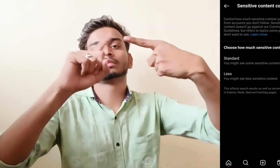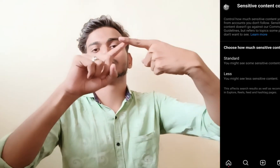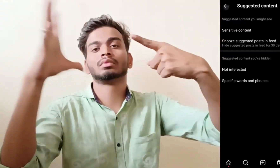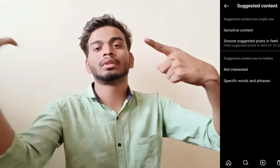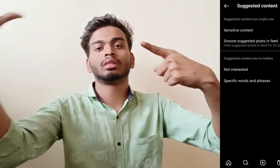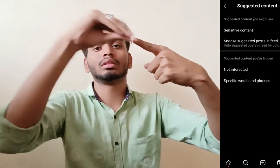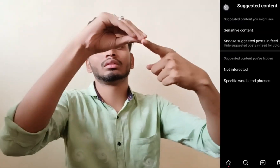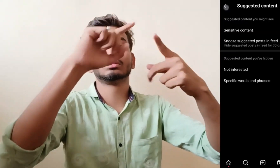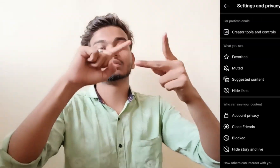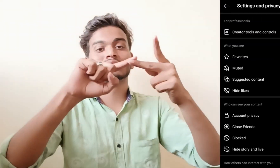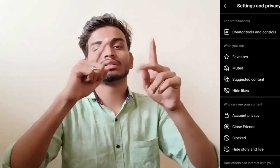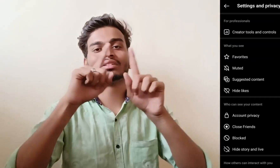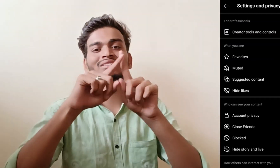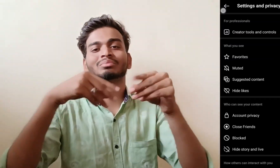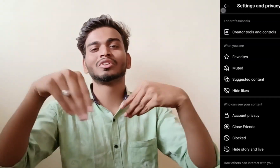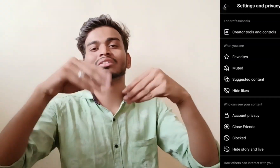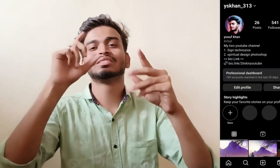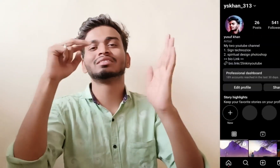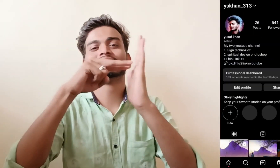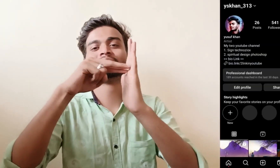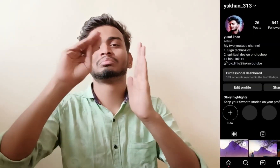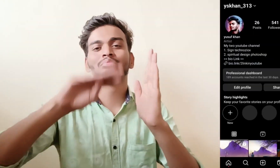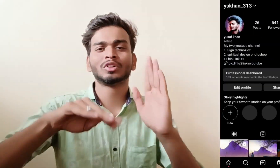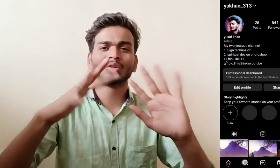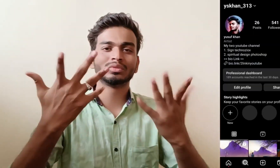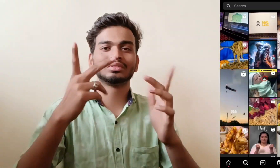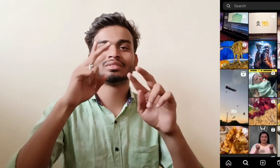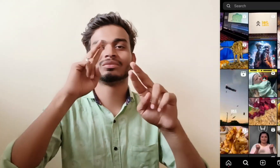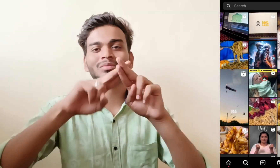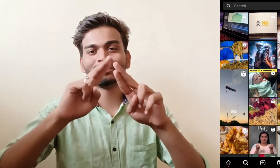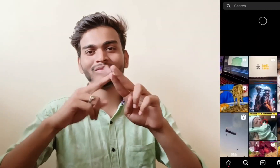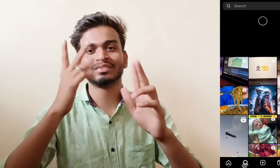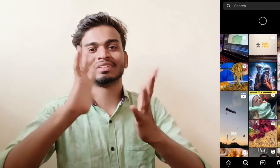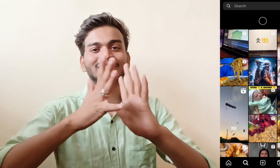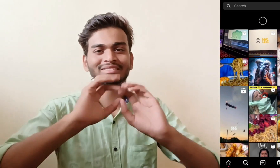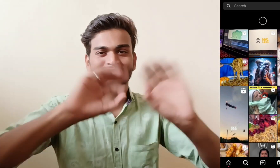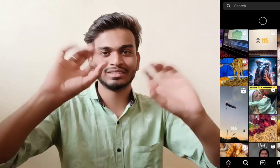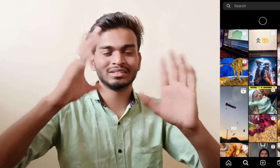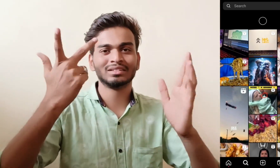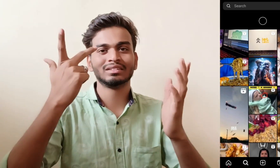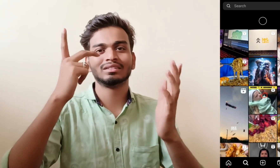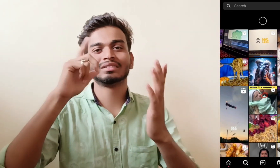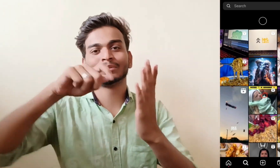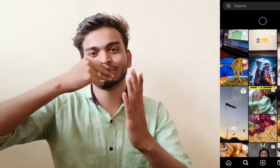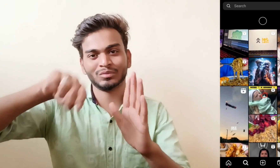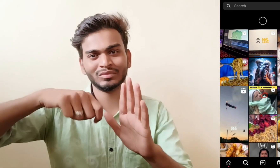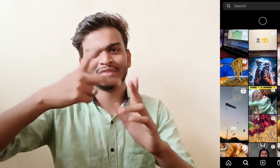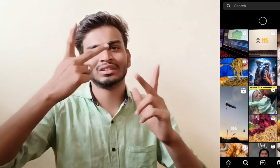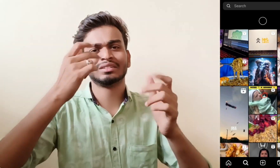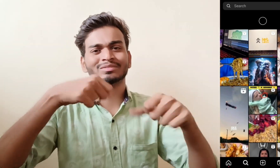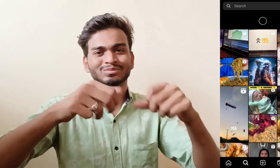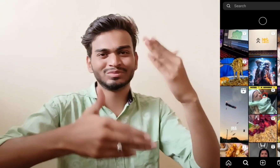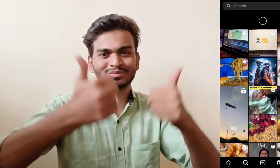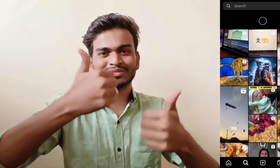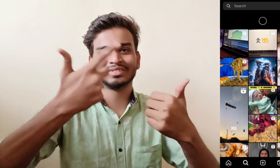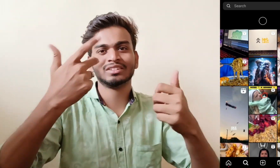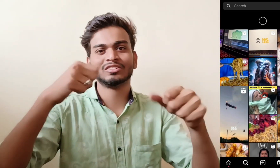they love view normal fun, def sign video, cook, bike,